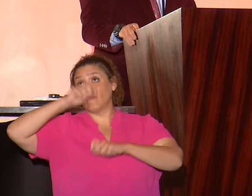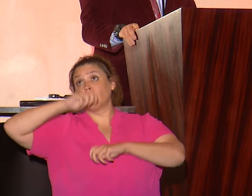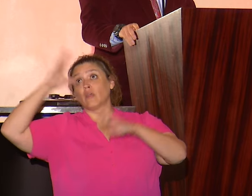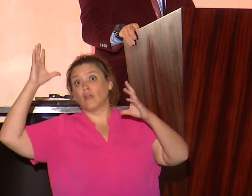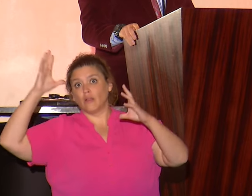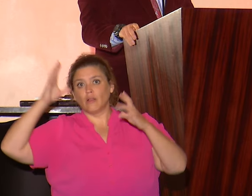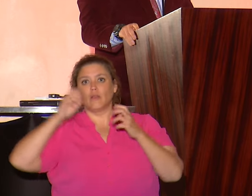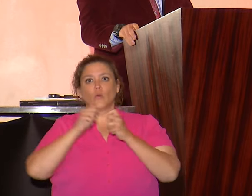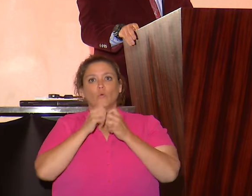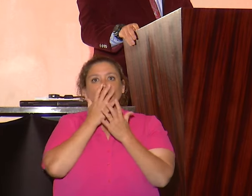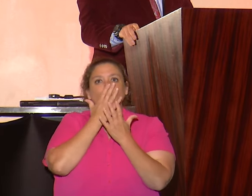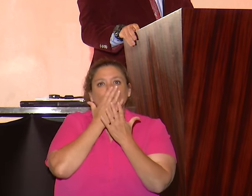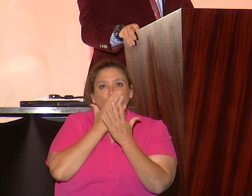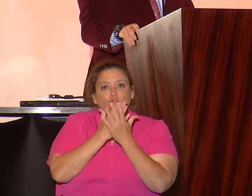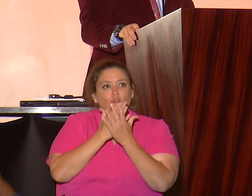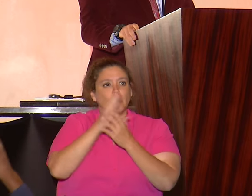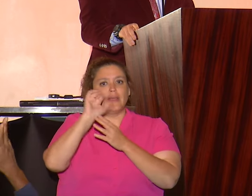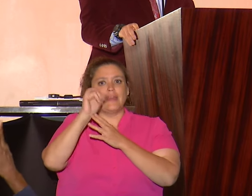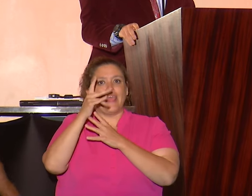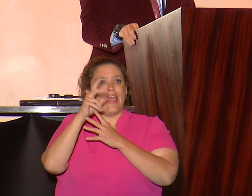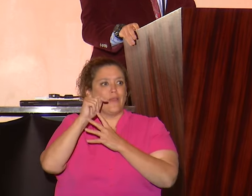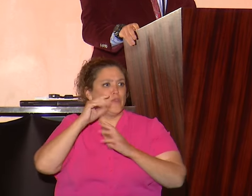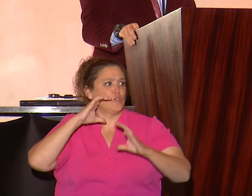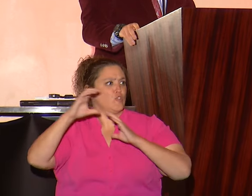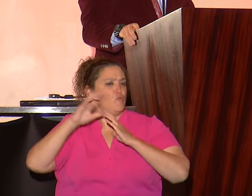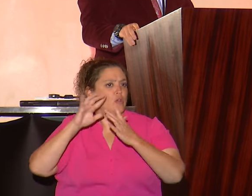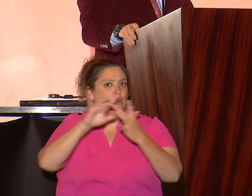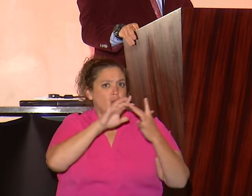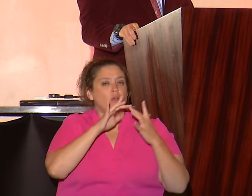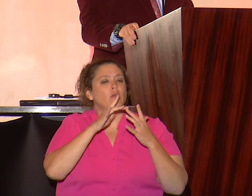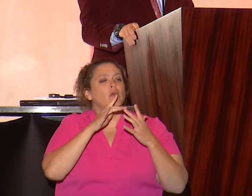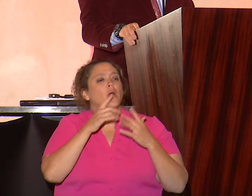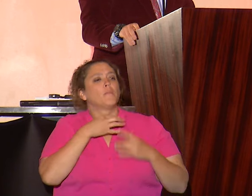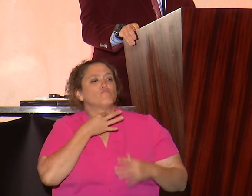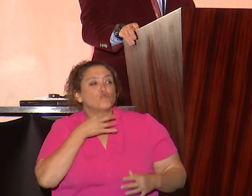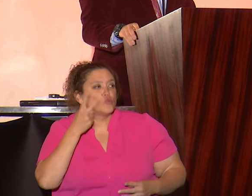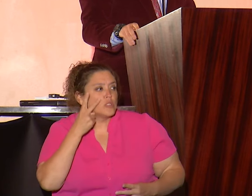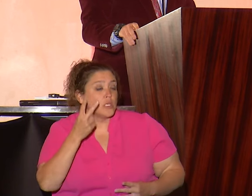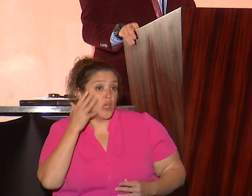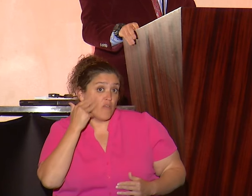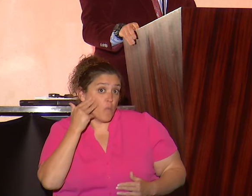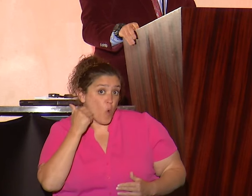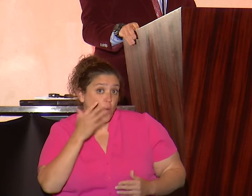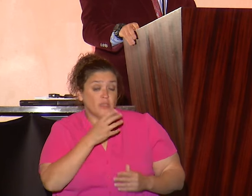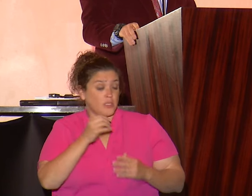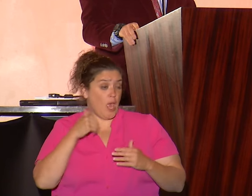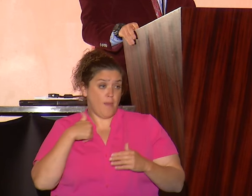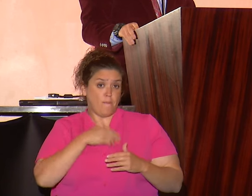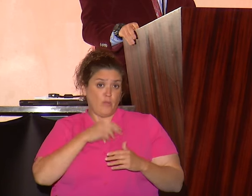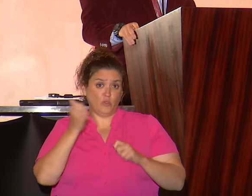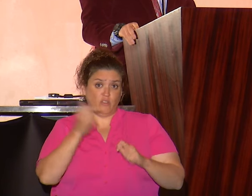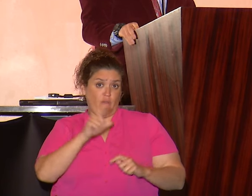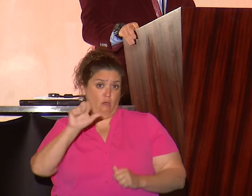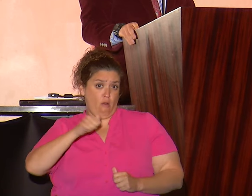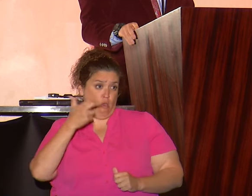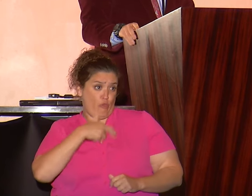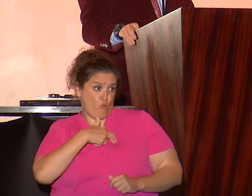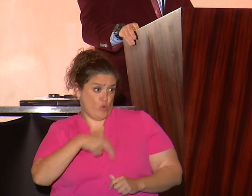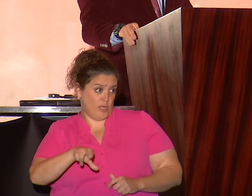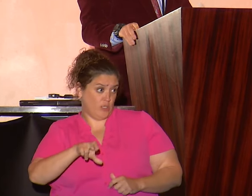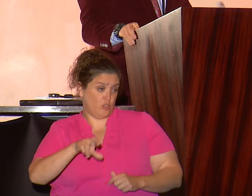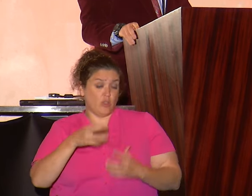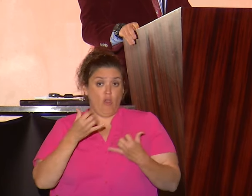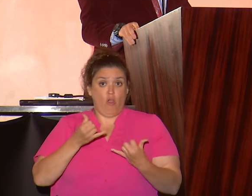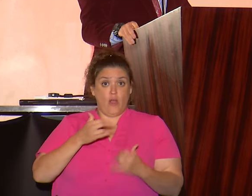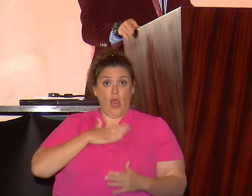and communication, let's see if Mormons and members of all other religions are